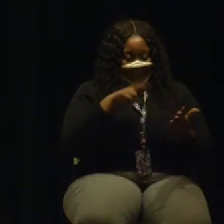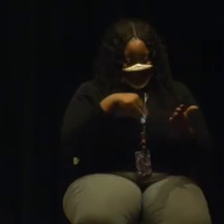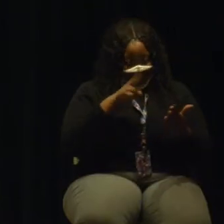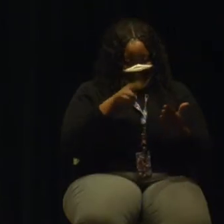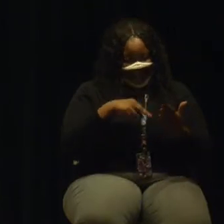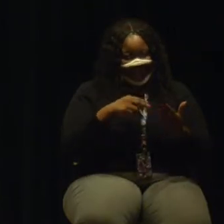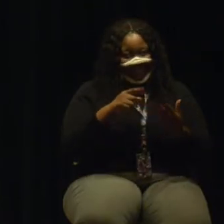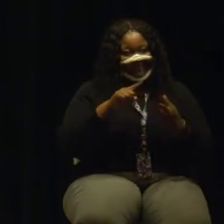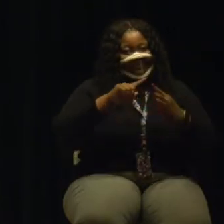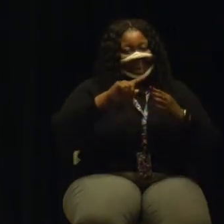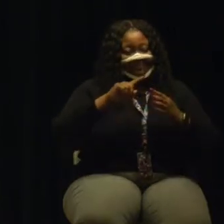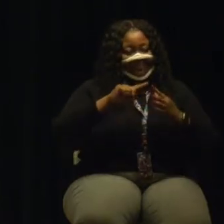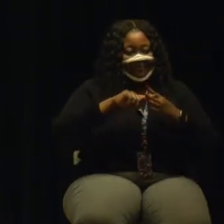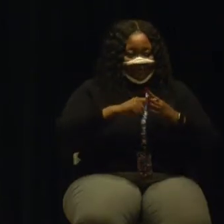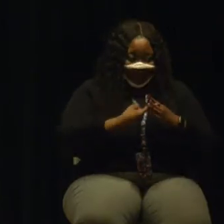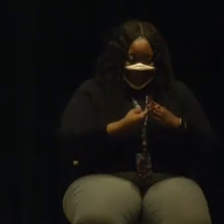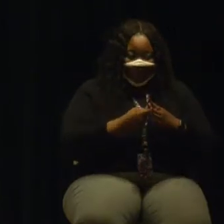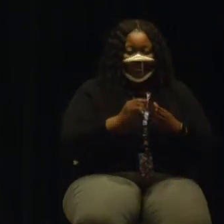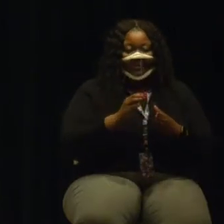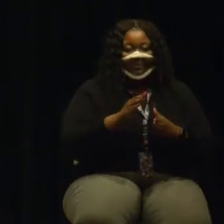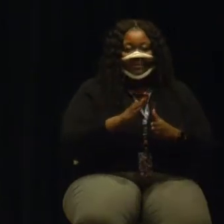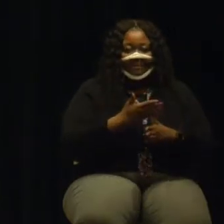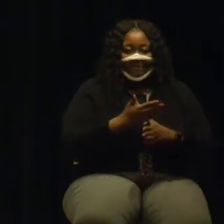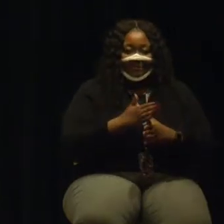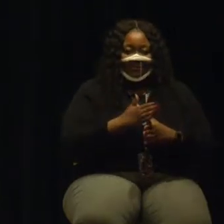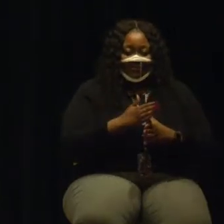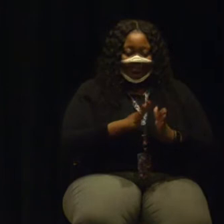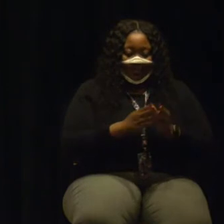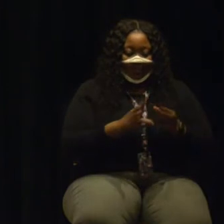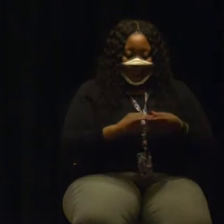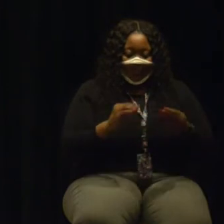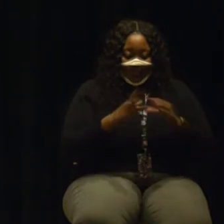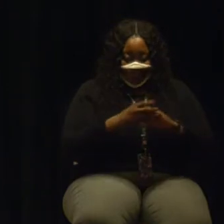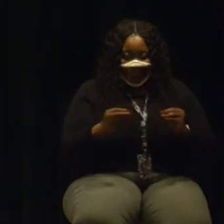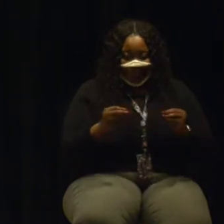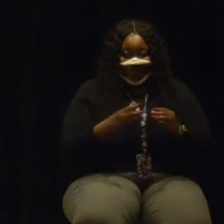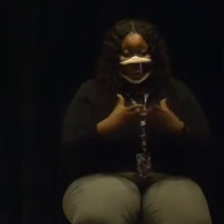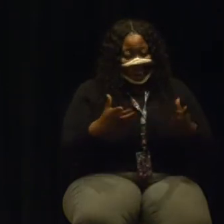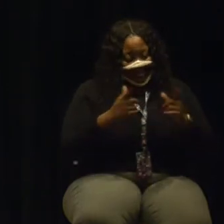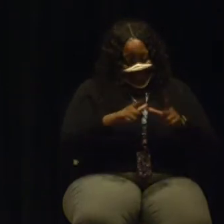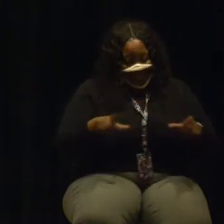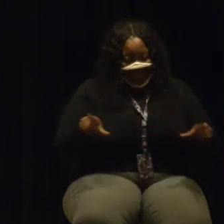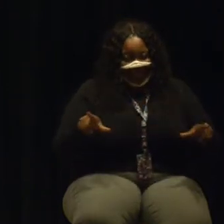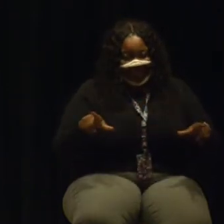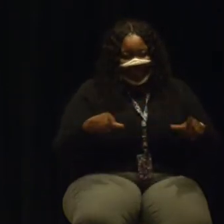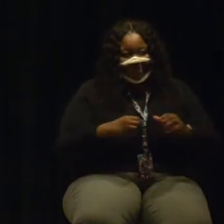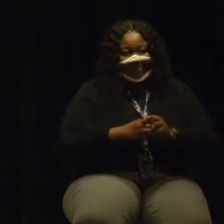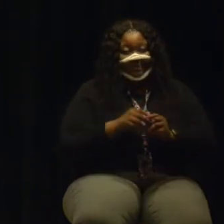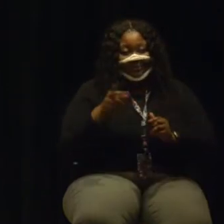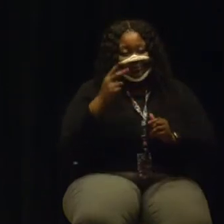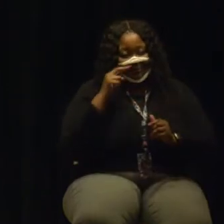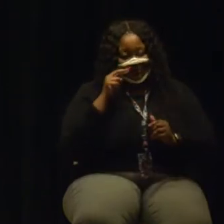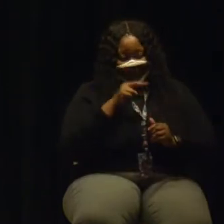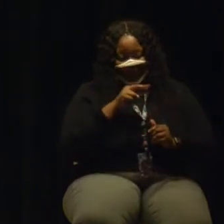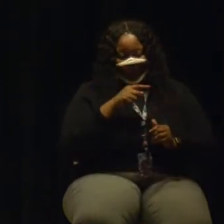Jack Johnson's voice. There's going to be dialogue. There's a lot of language in it. I'm not going to read all of that, but you'll see it, and